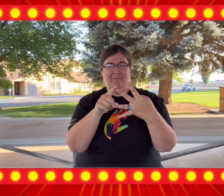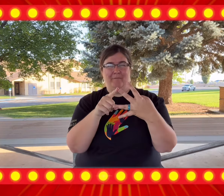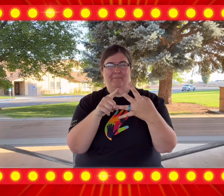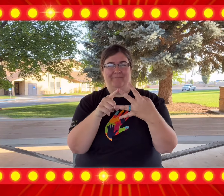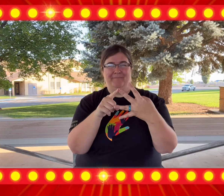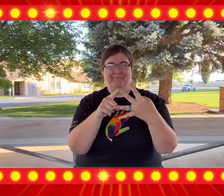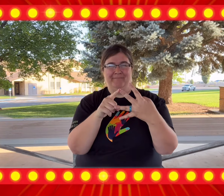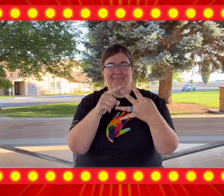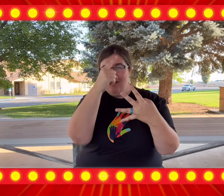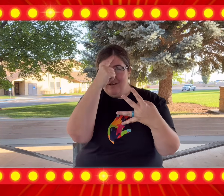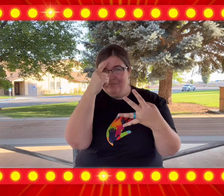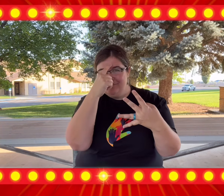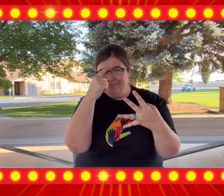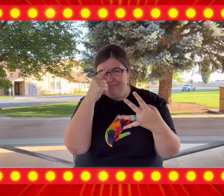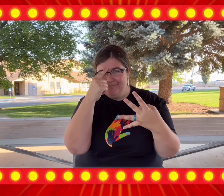Second character name sign.